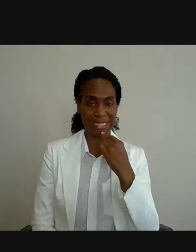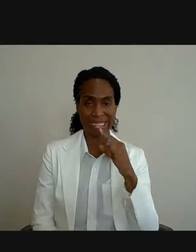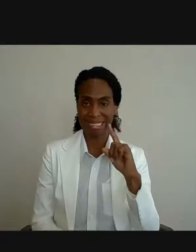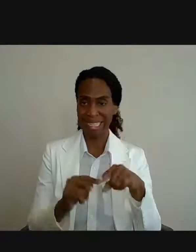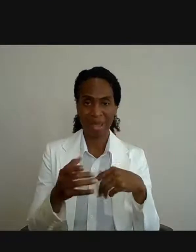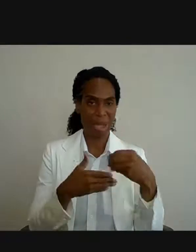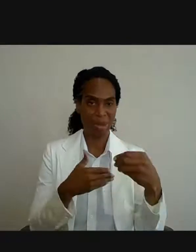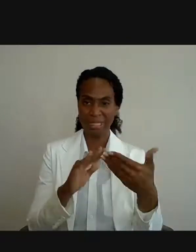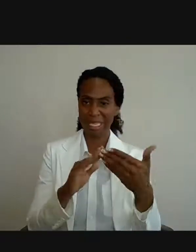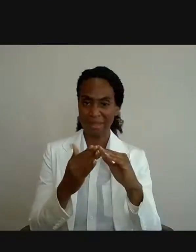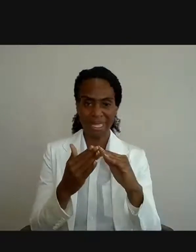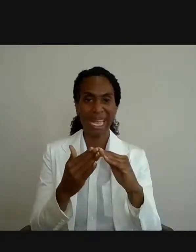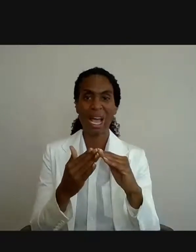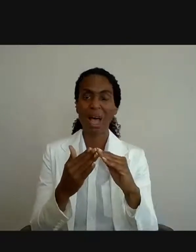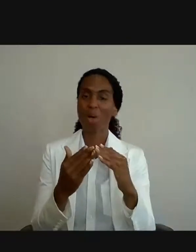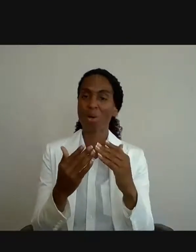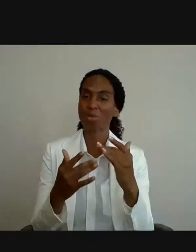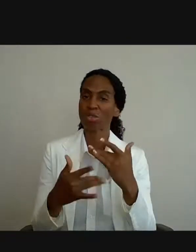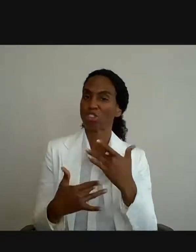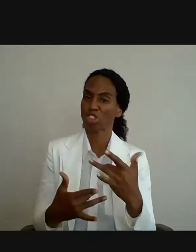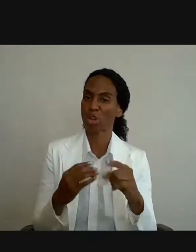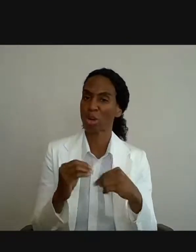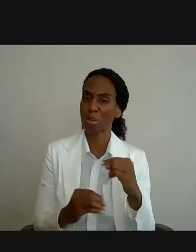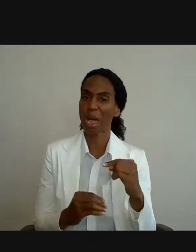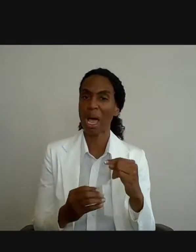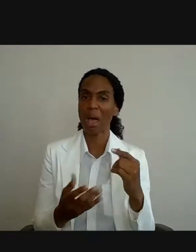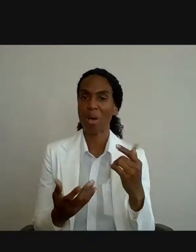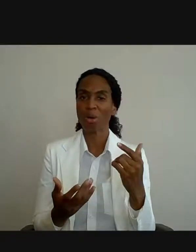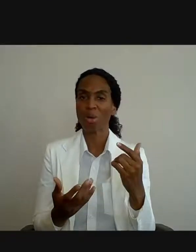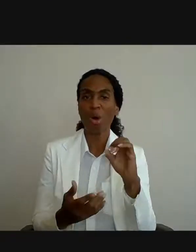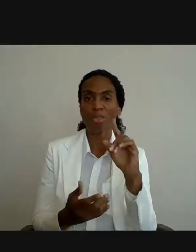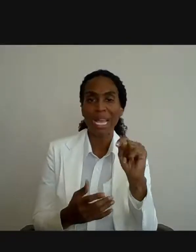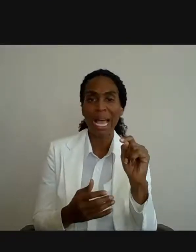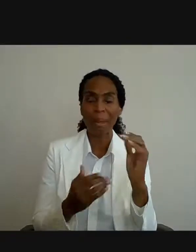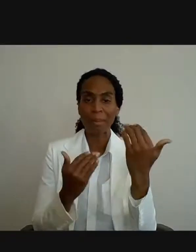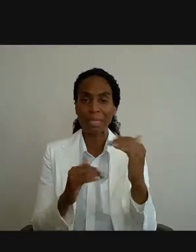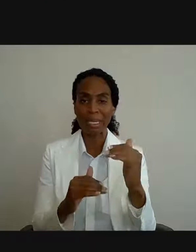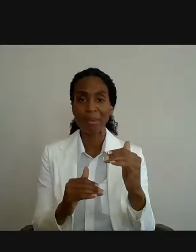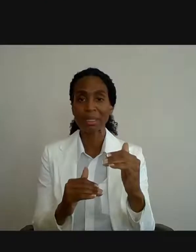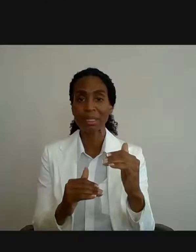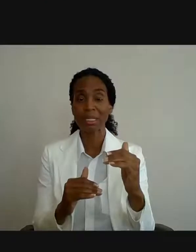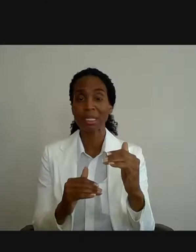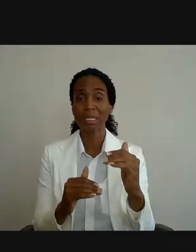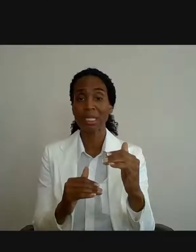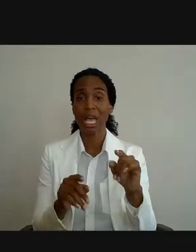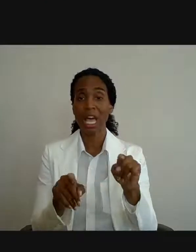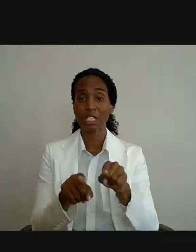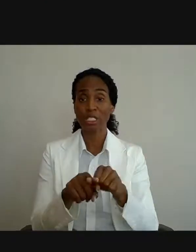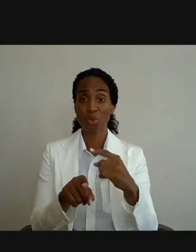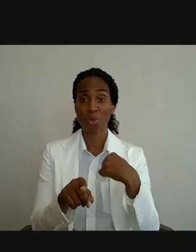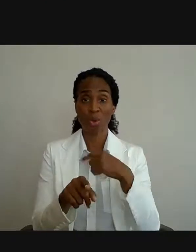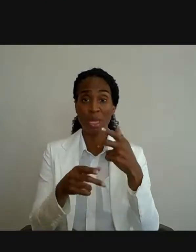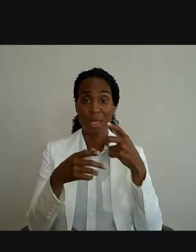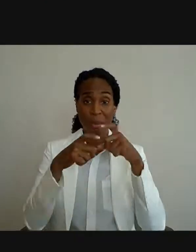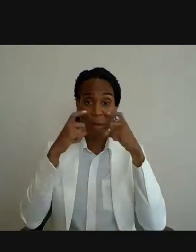downtown because of overtime restrictions. Help folks that as we unmask, as we get back to normal, that the city is